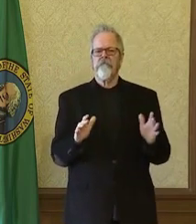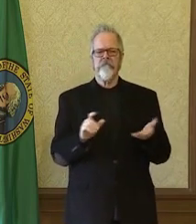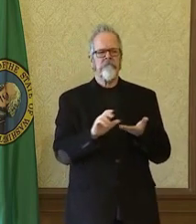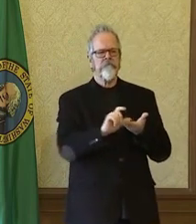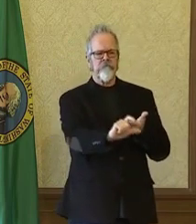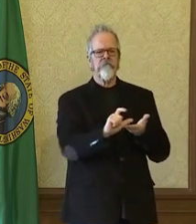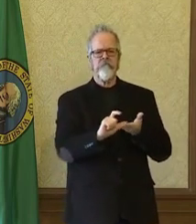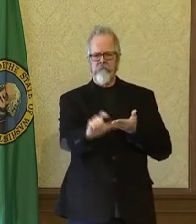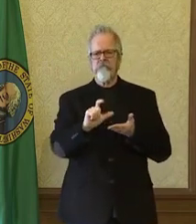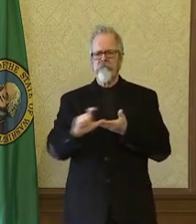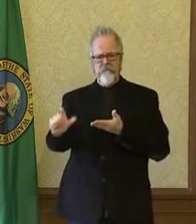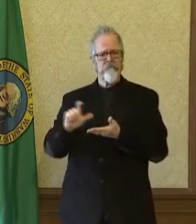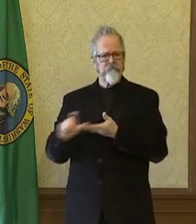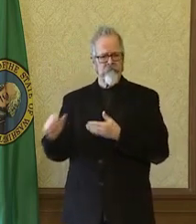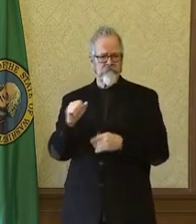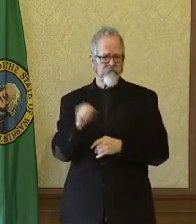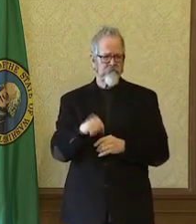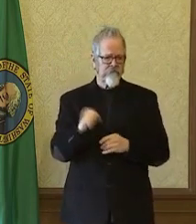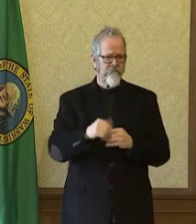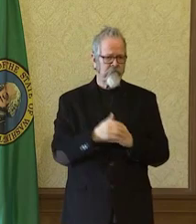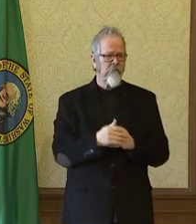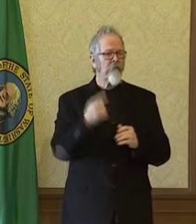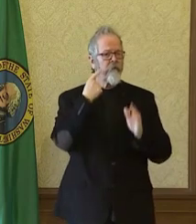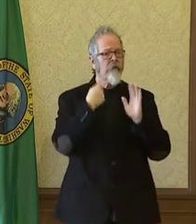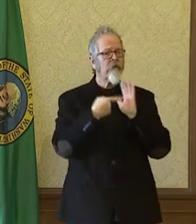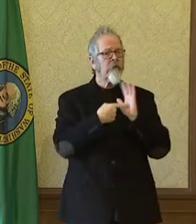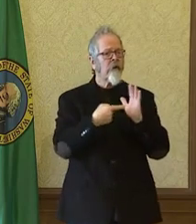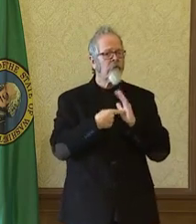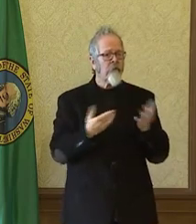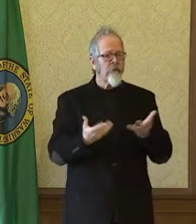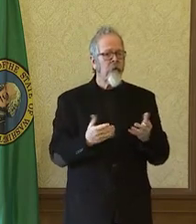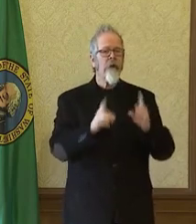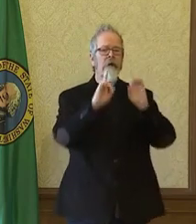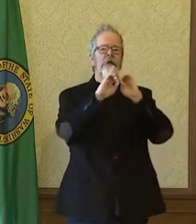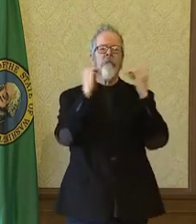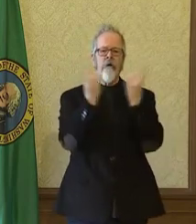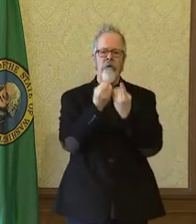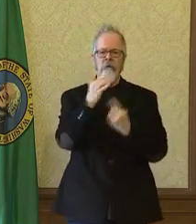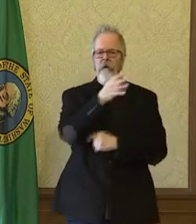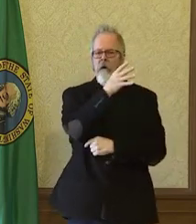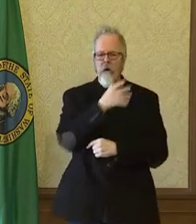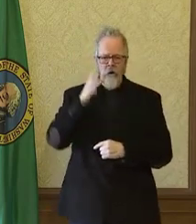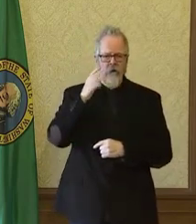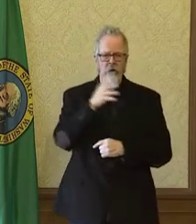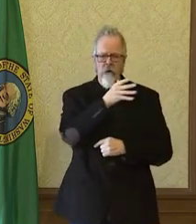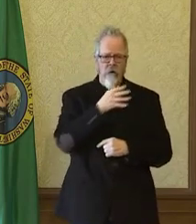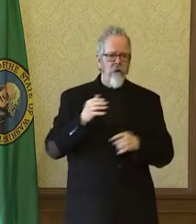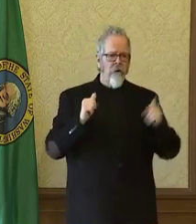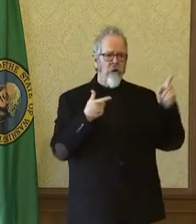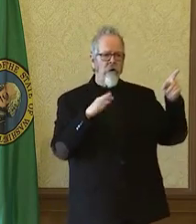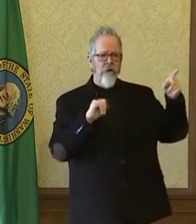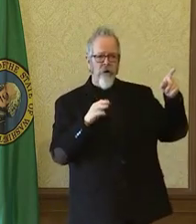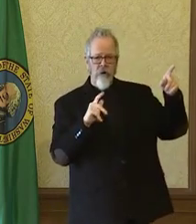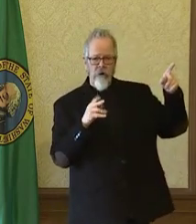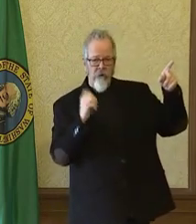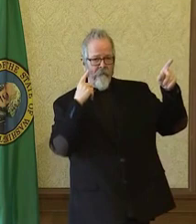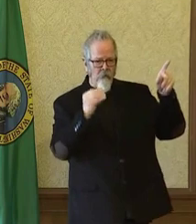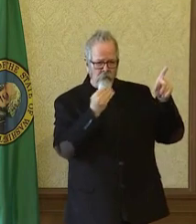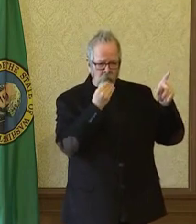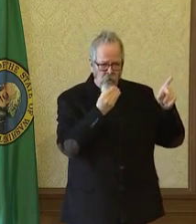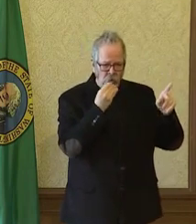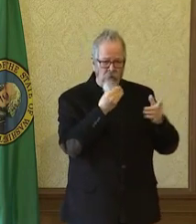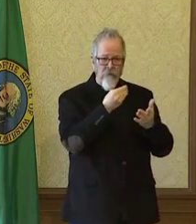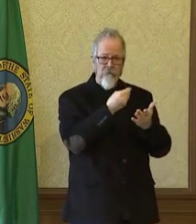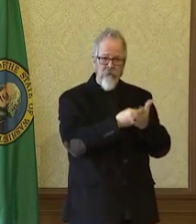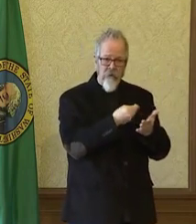to purchase food and distribute food to other nonprofits. We've had $5 million in our Department of